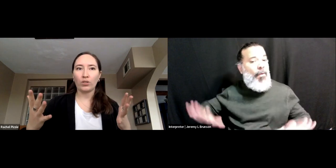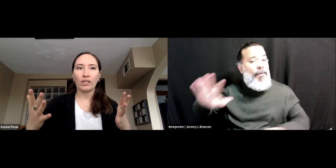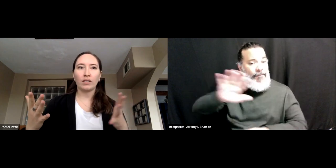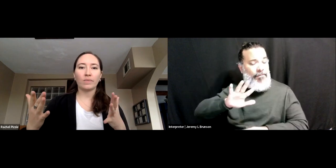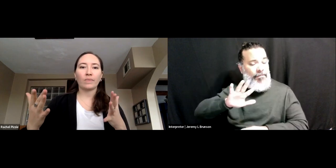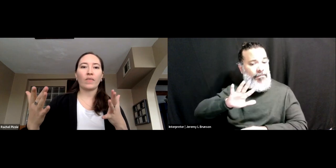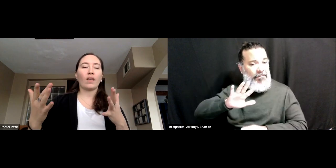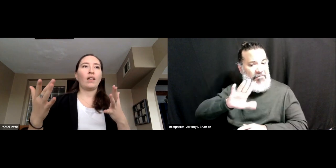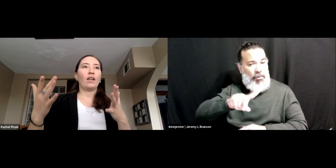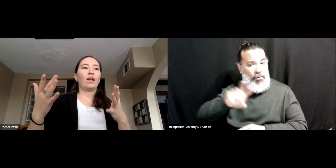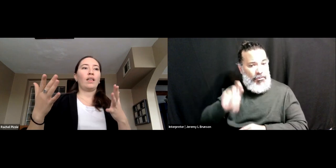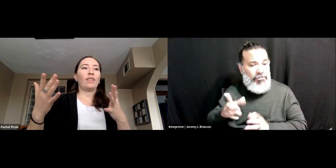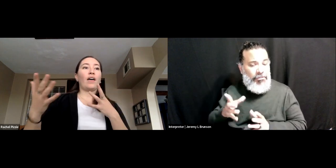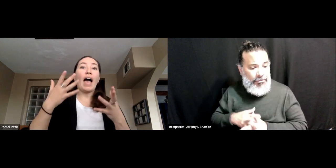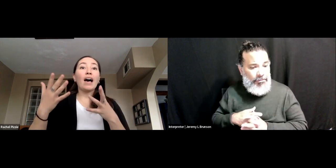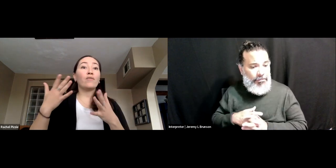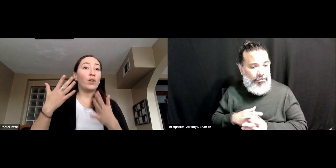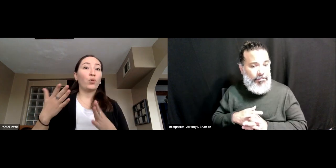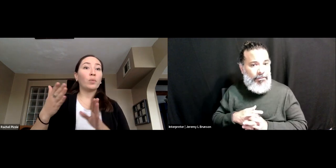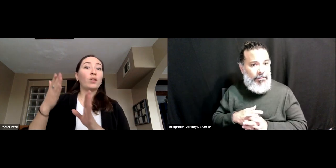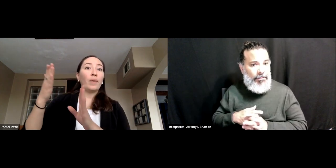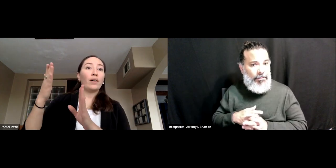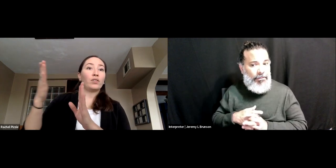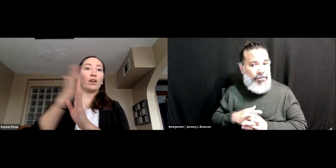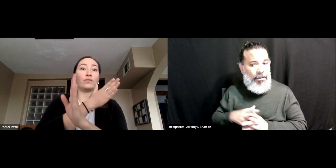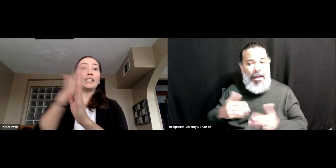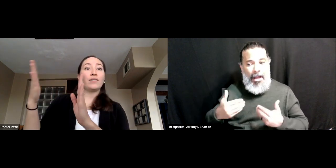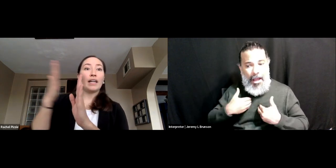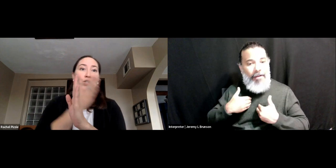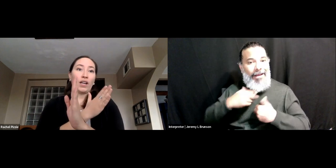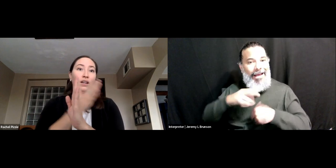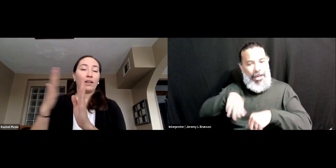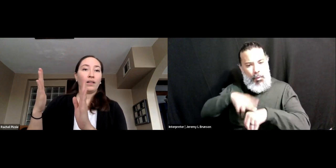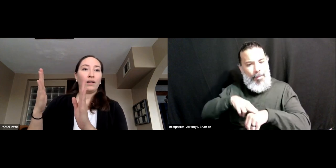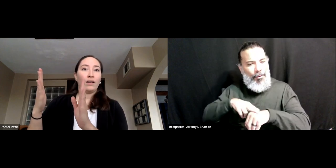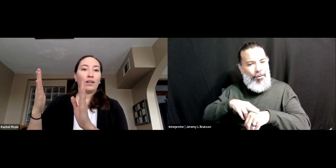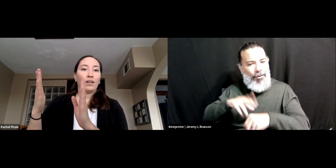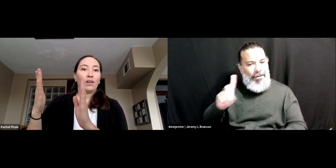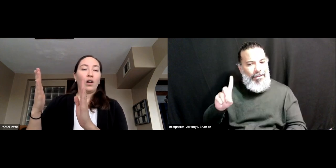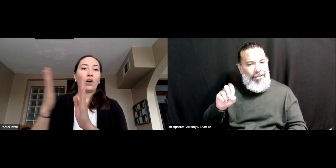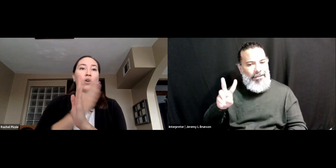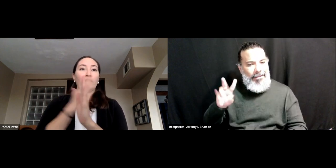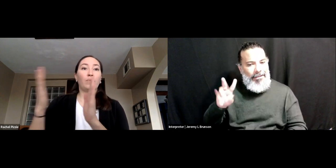of your questions, they'll have a normal amount of deviation